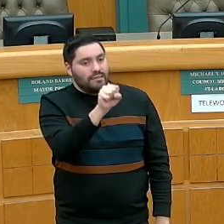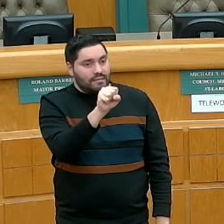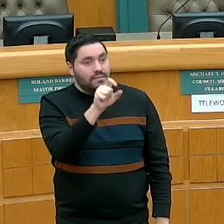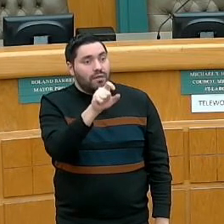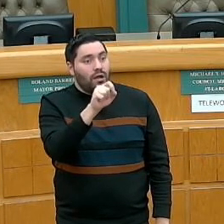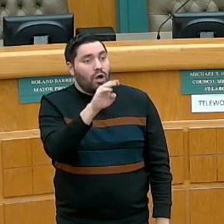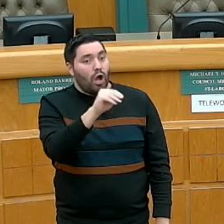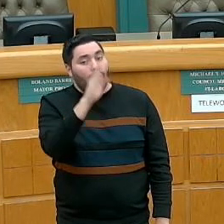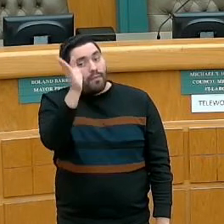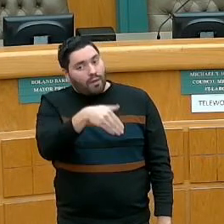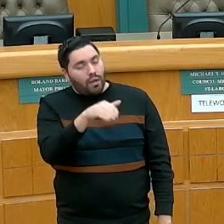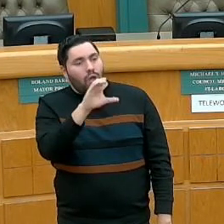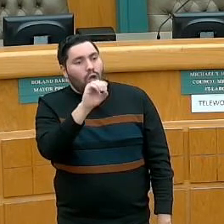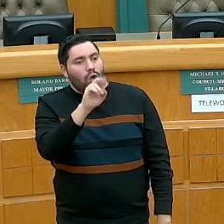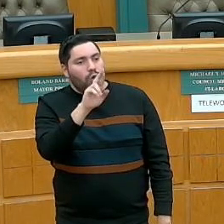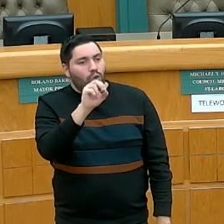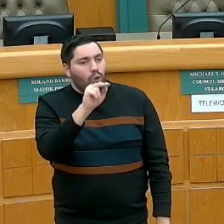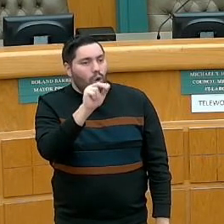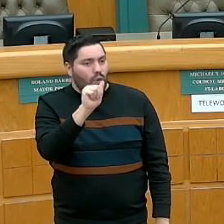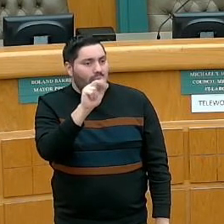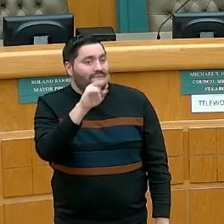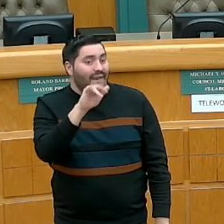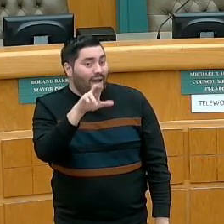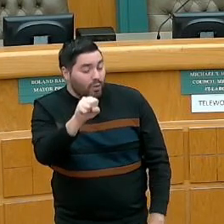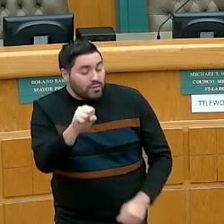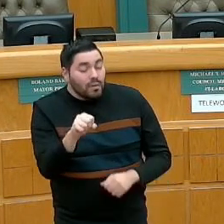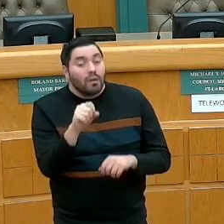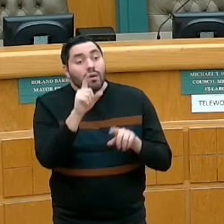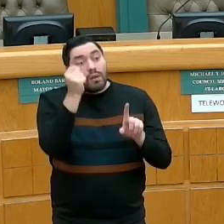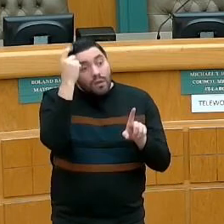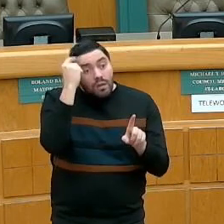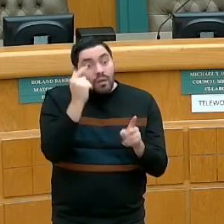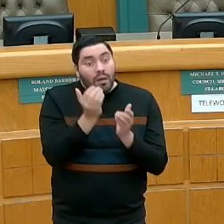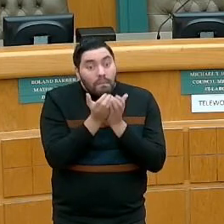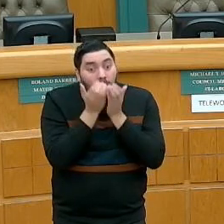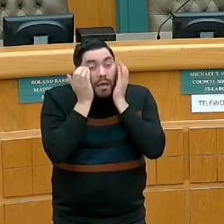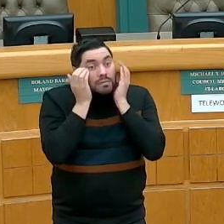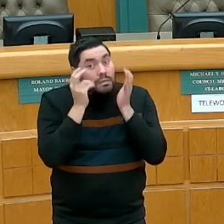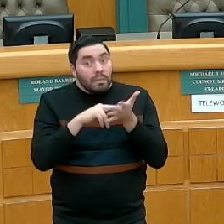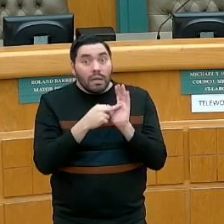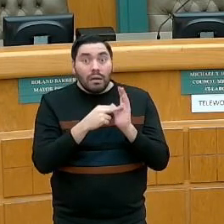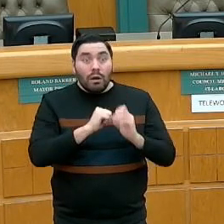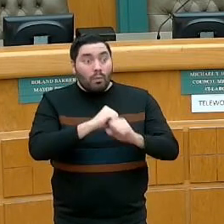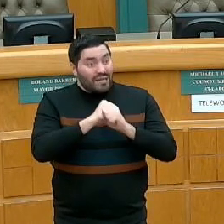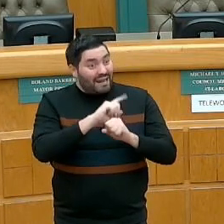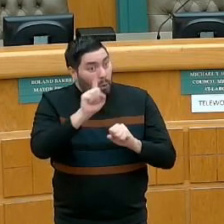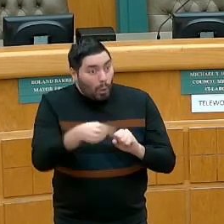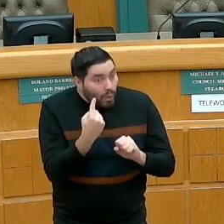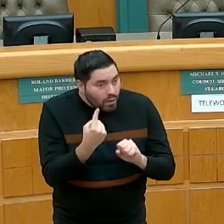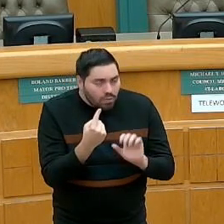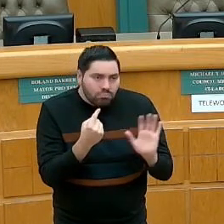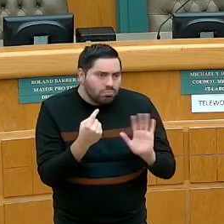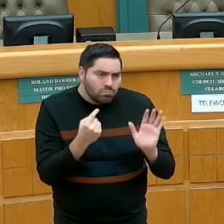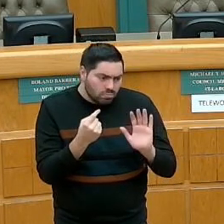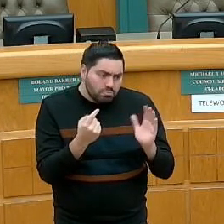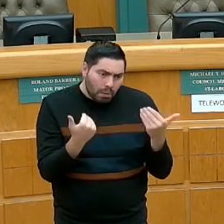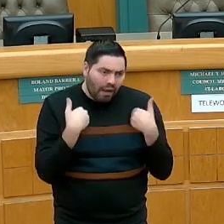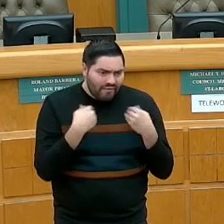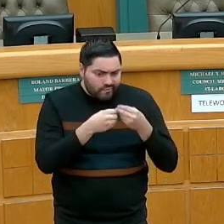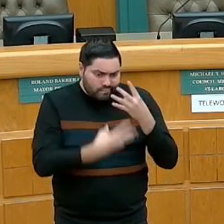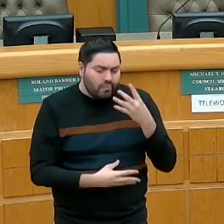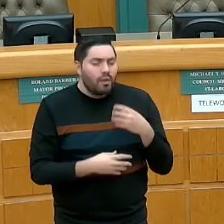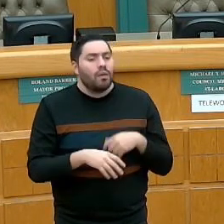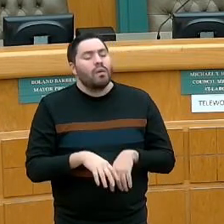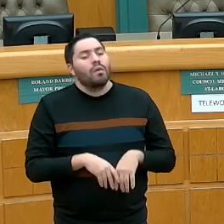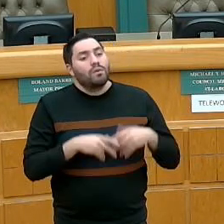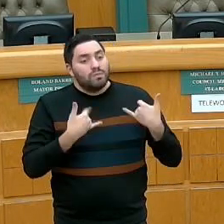cctexas.com/coronavirus. Masks, though, we do want to caution, are not the only way to protect yourself from the coronavirus. We need to